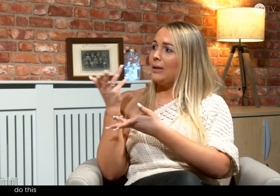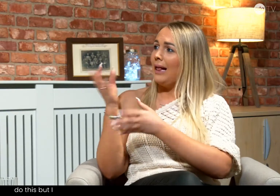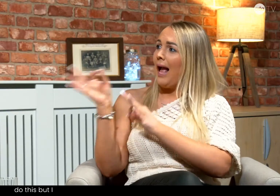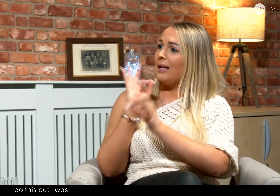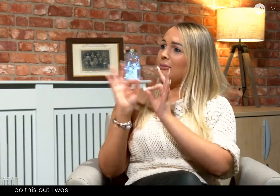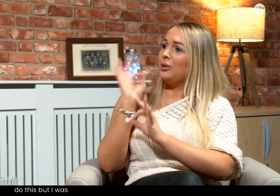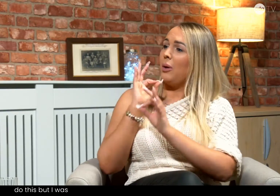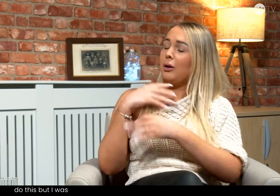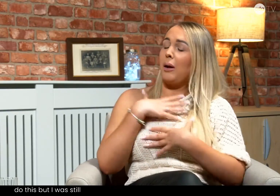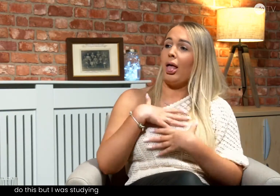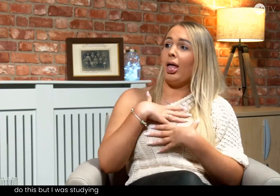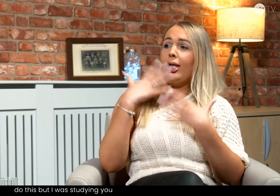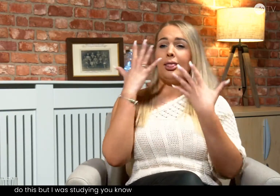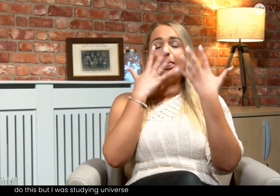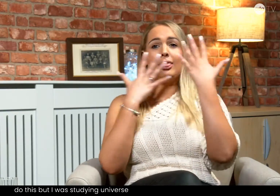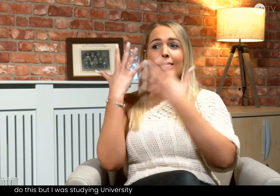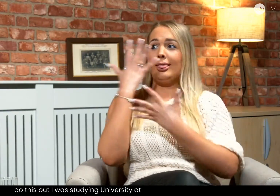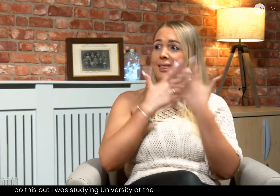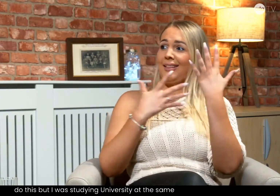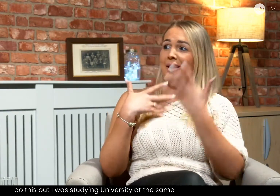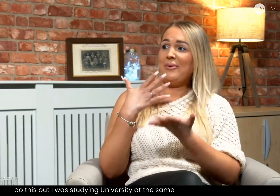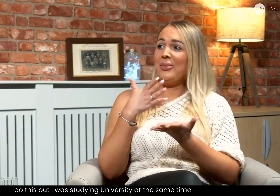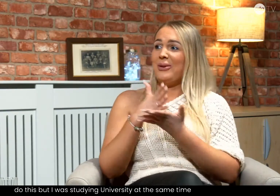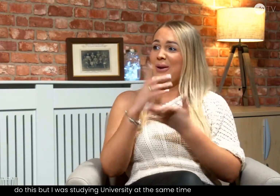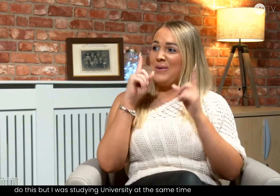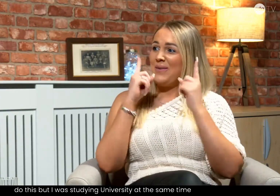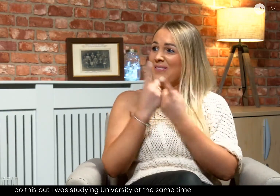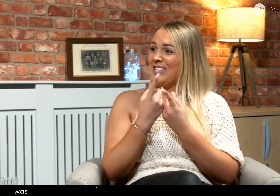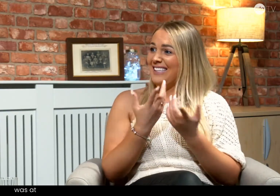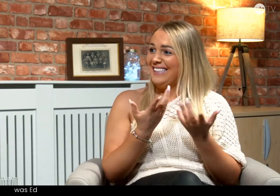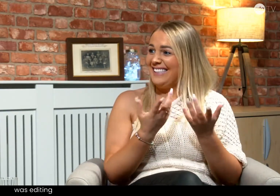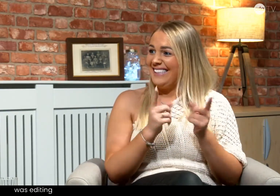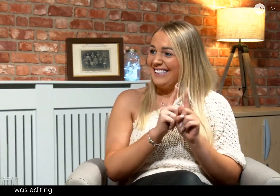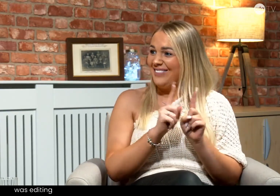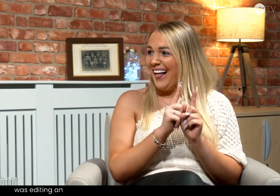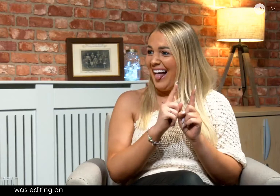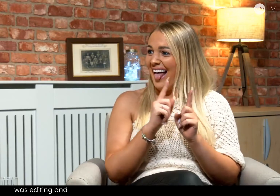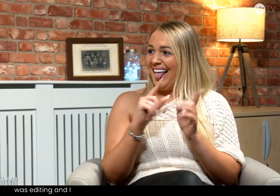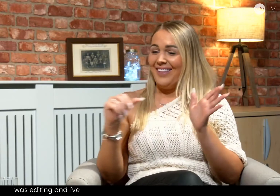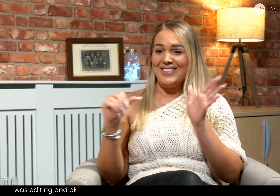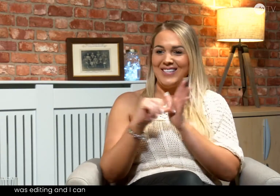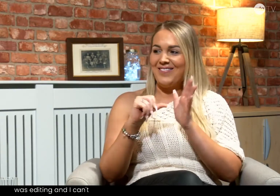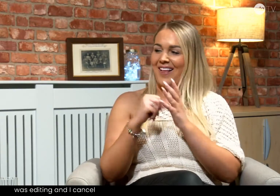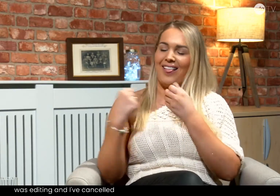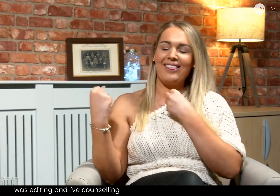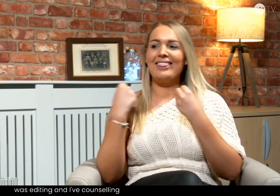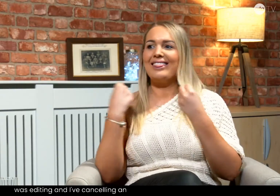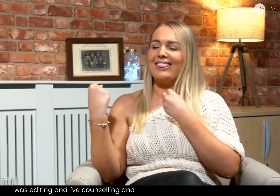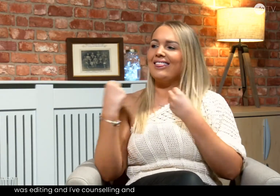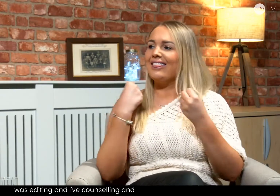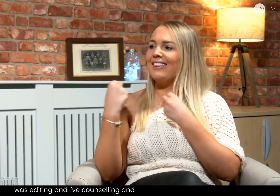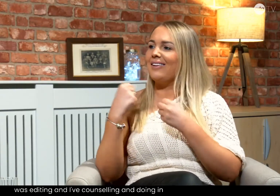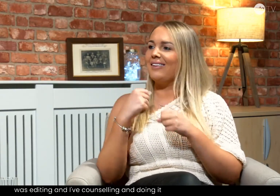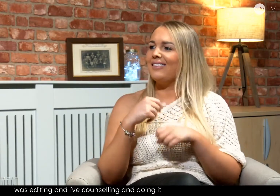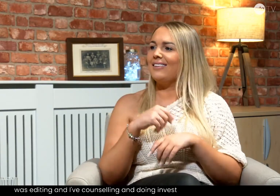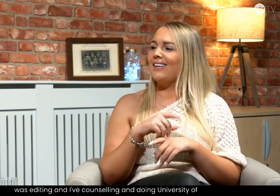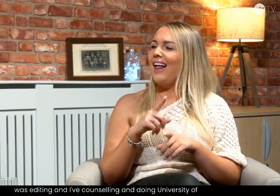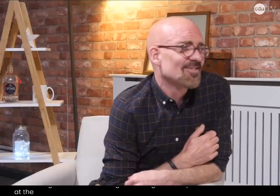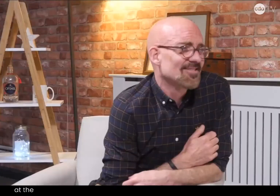university at the same time. I was editing and I was counselling and doing university all at the same time. It was a real